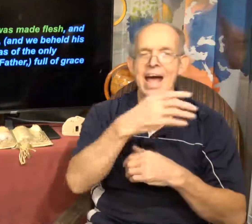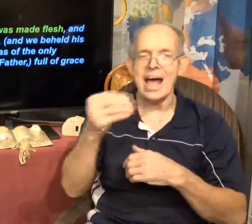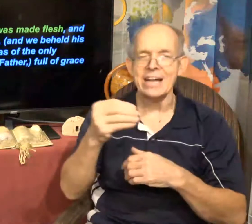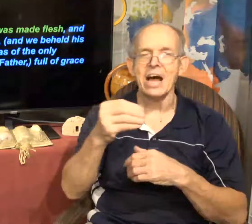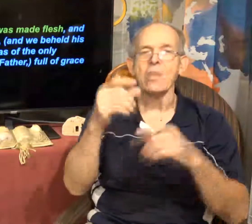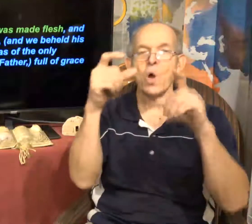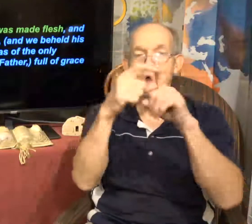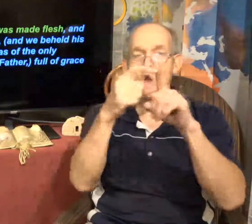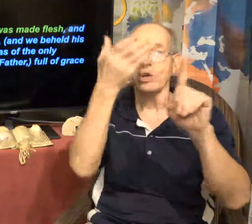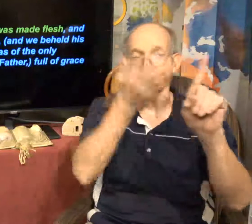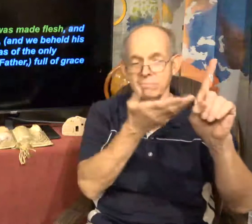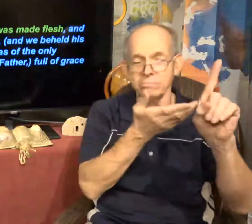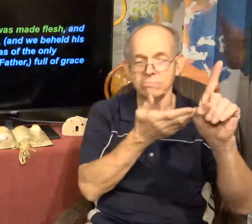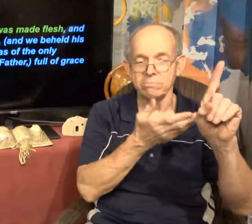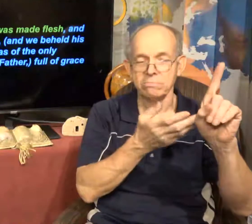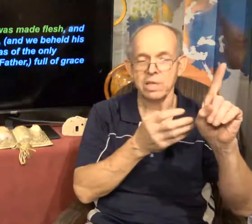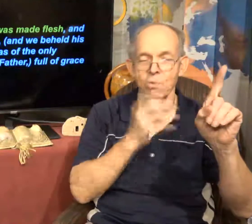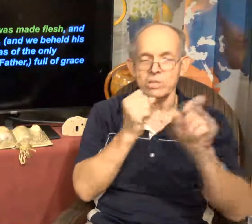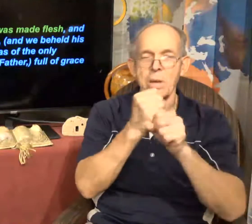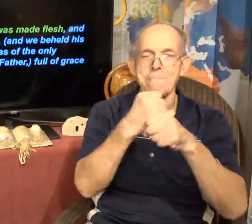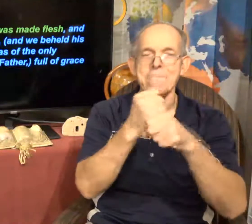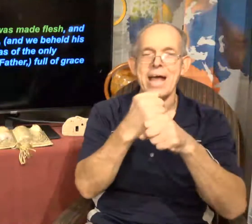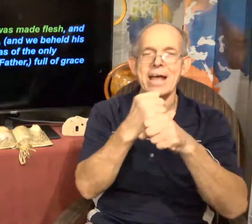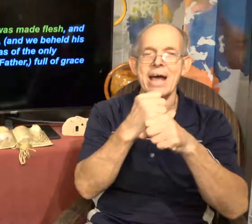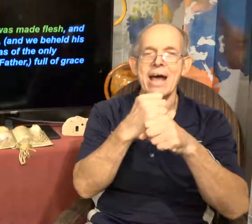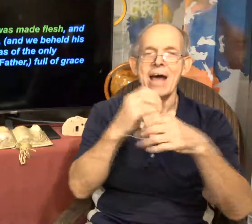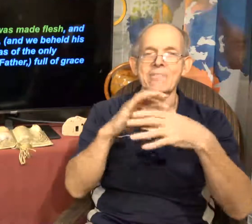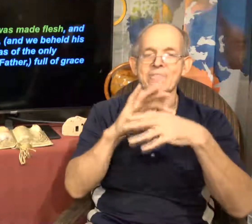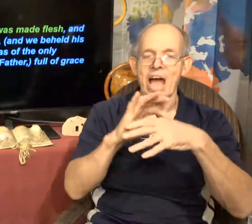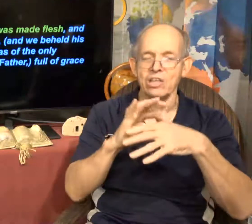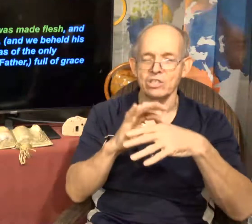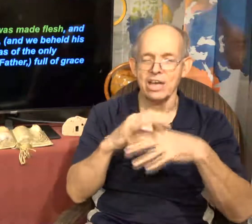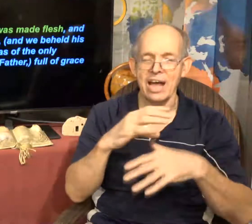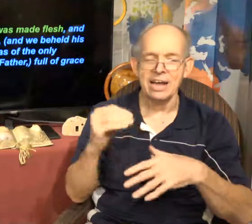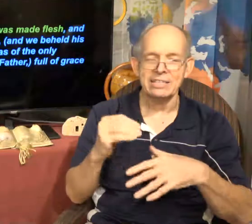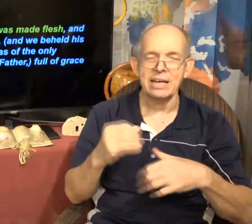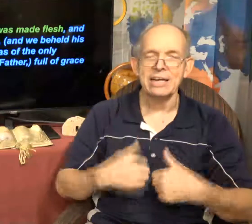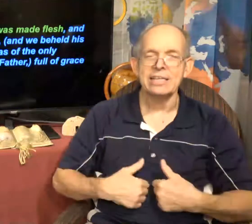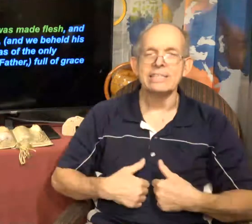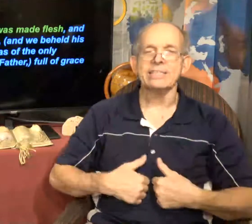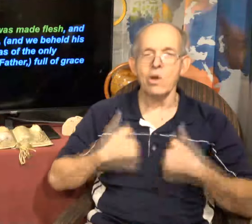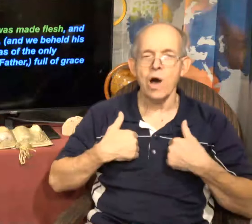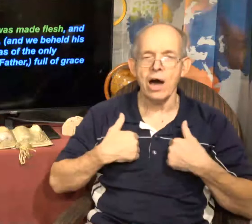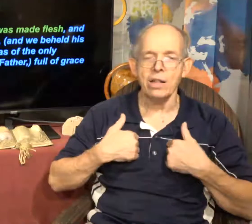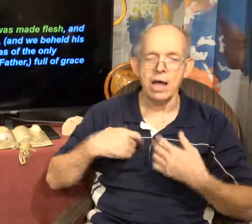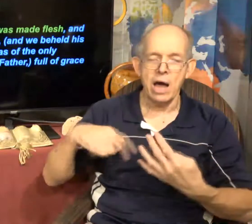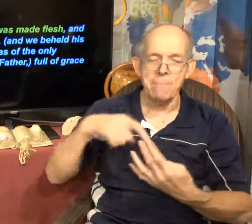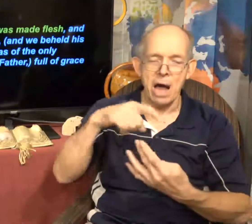And the Word was made flesh and dwelt among